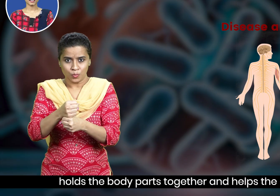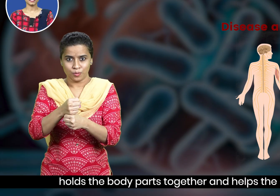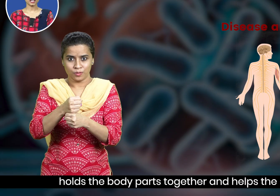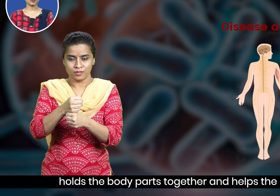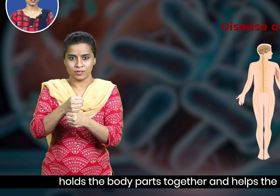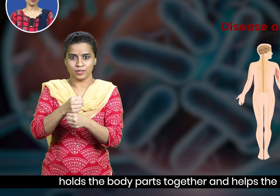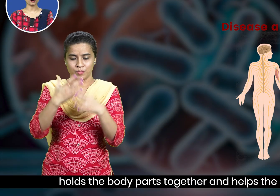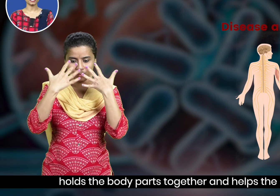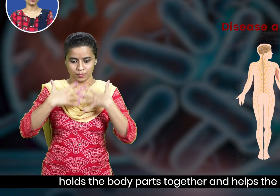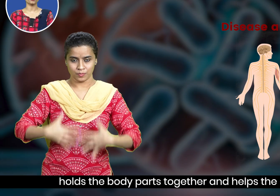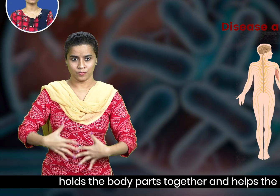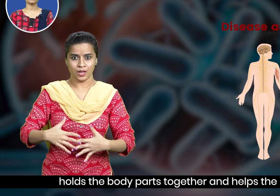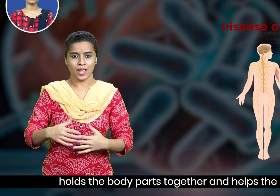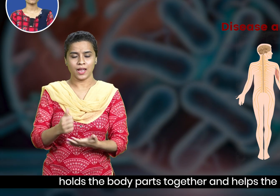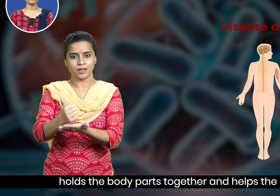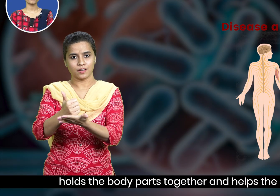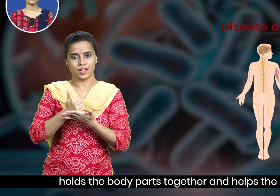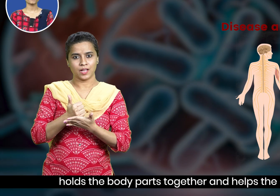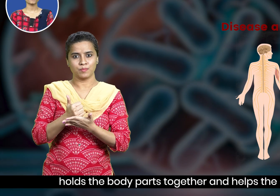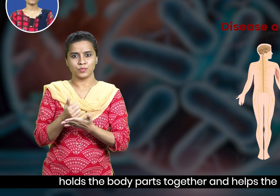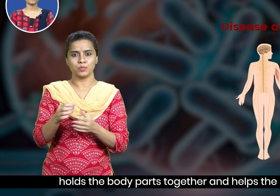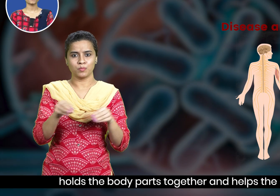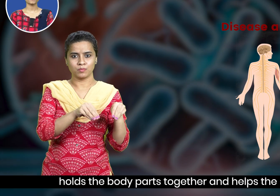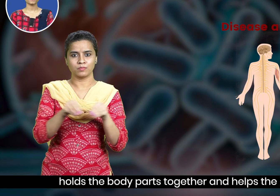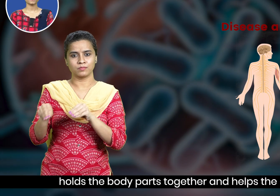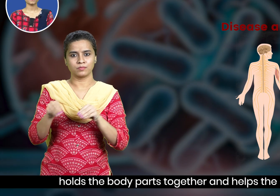and helps the body move.